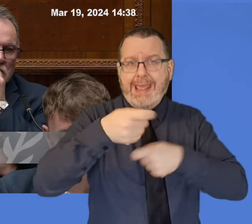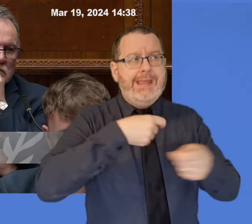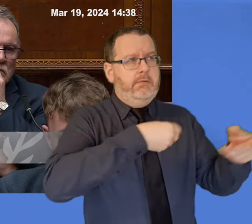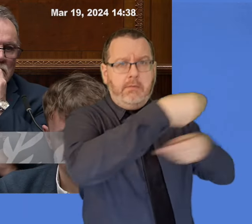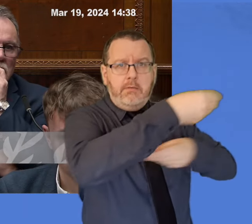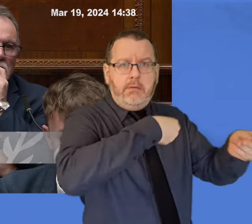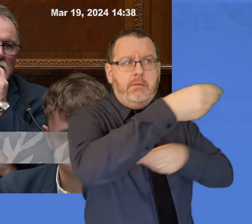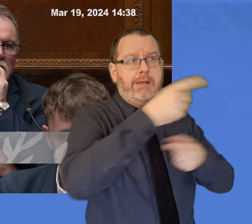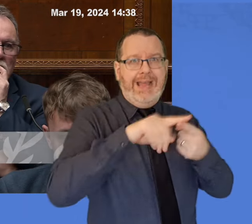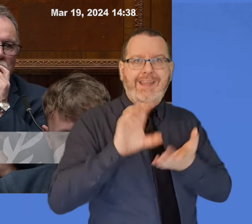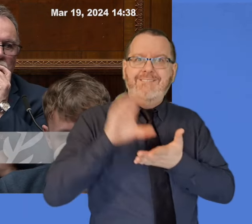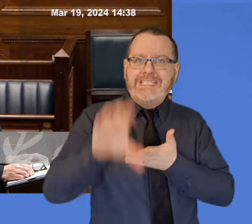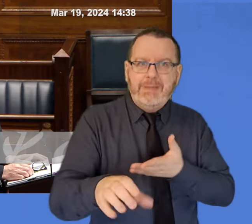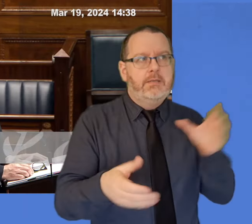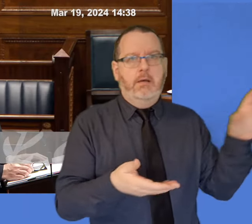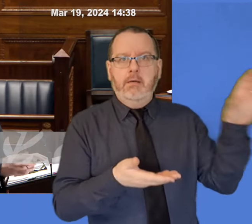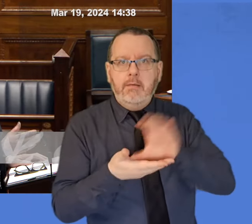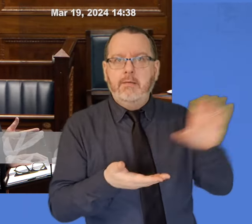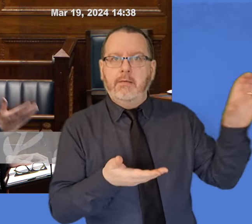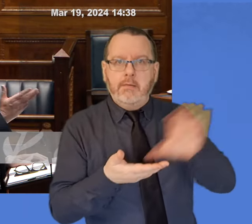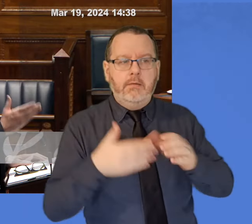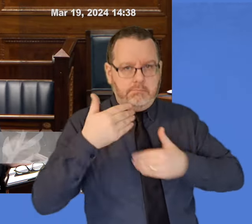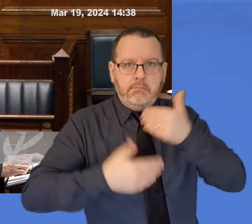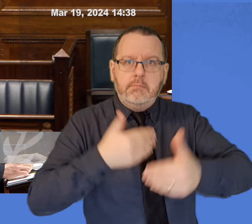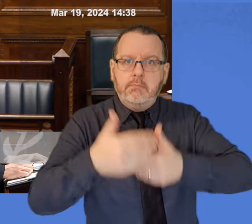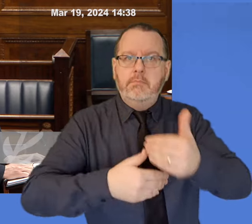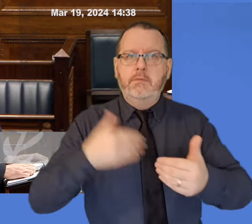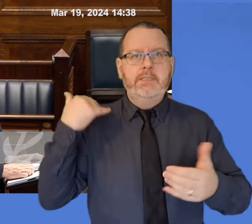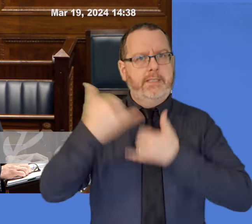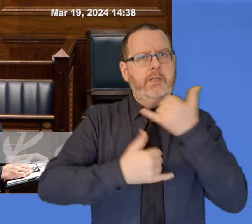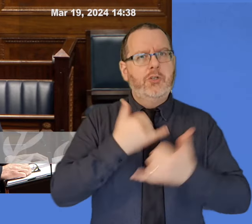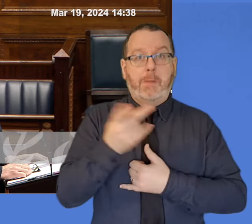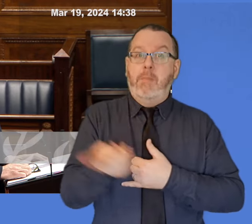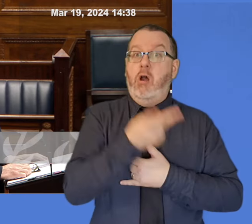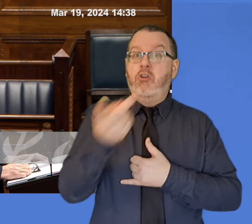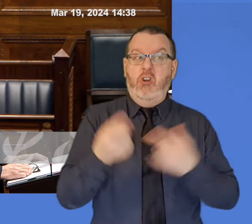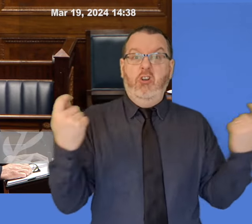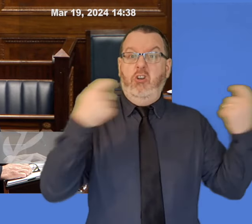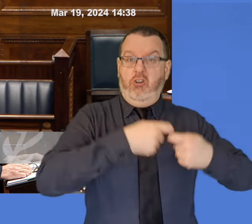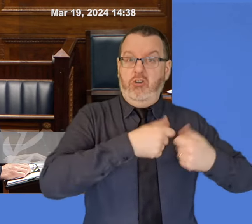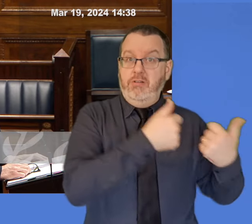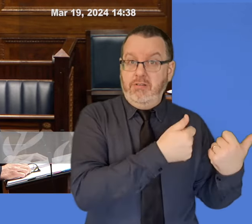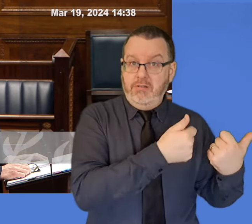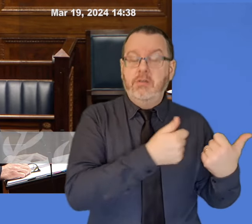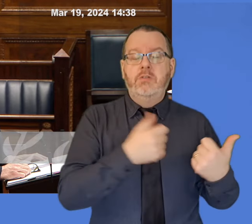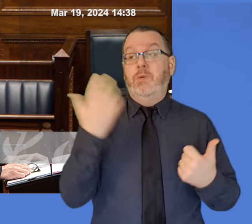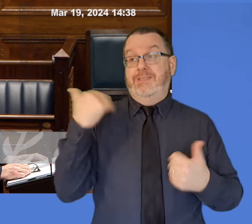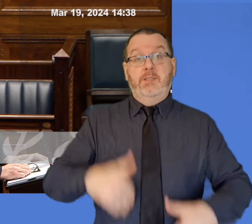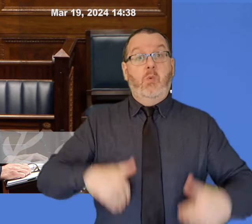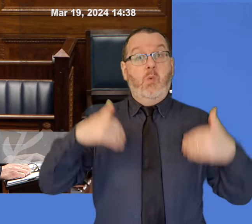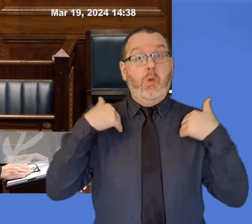investment partner for us here. And so I think, you know, I know there's a debate has been ongoing this morning in the Assembly in relation to these